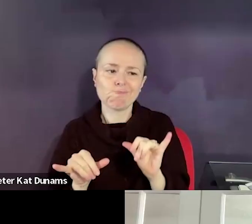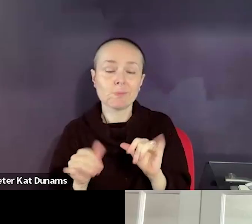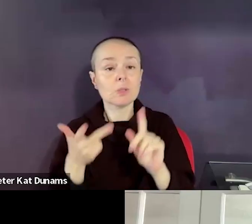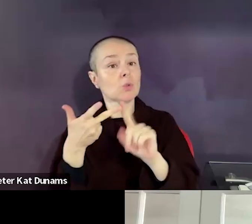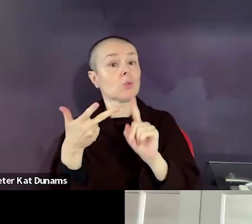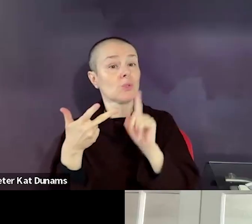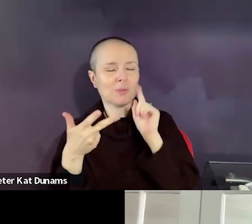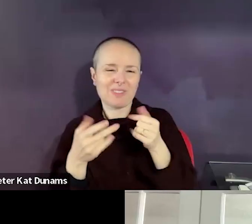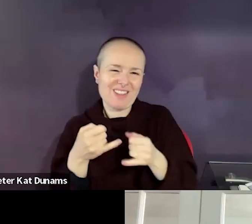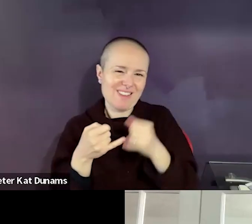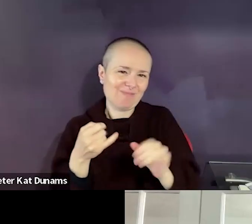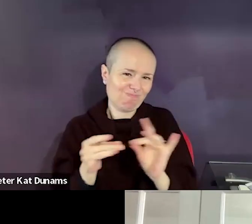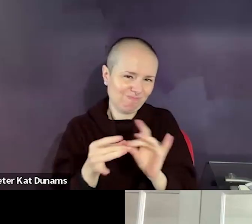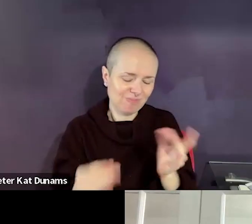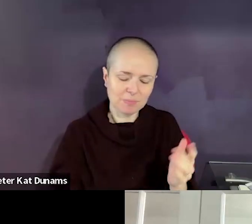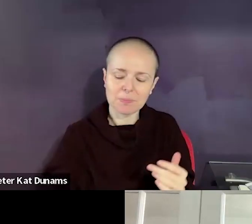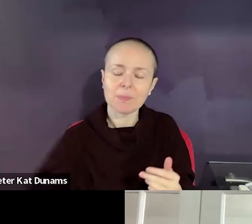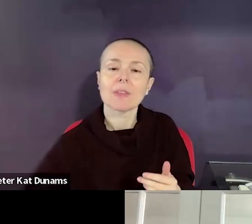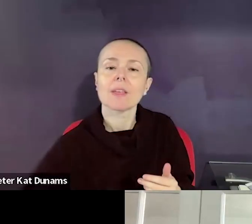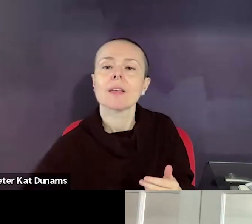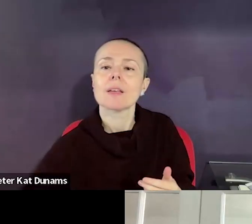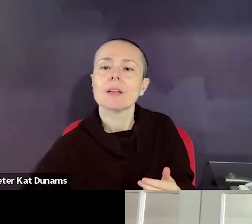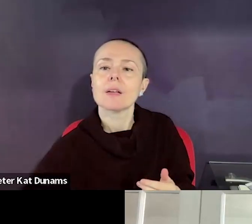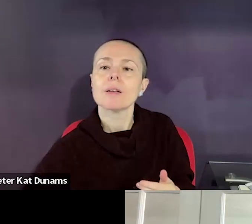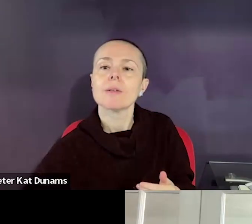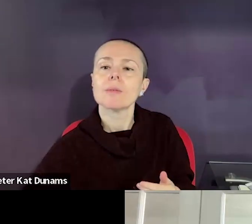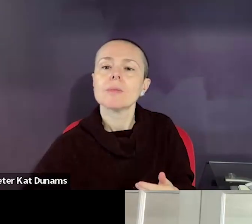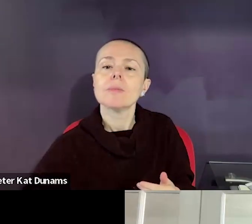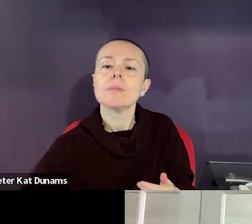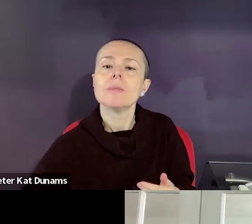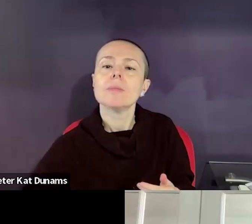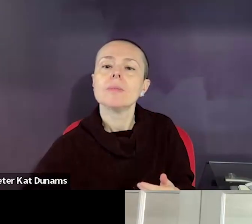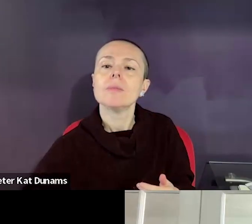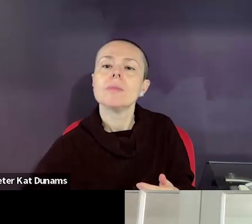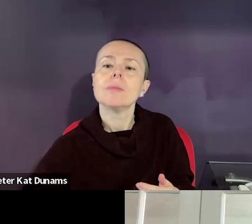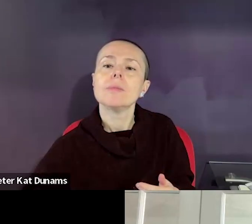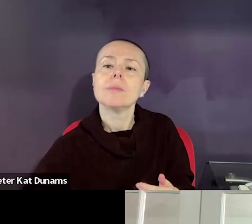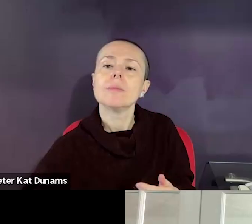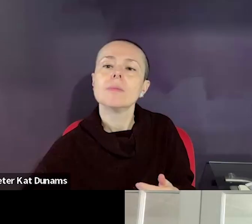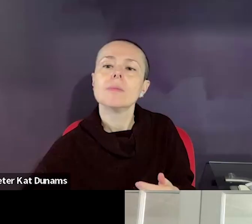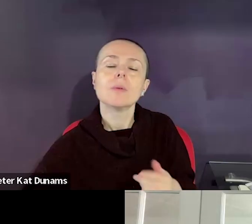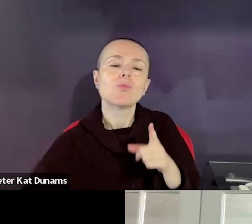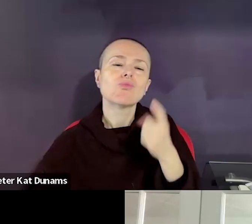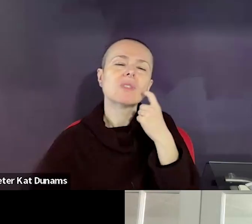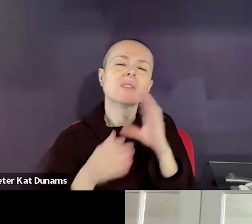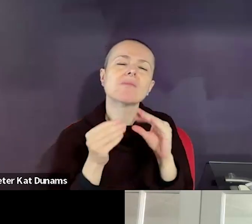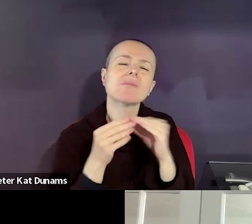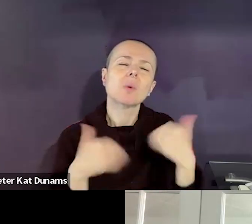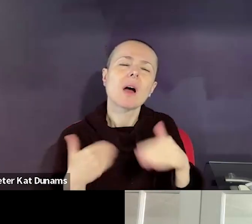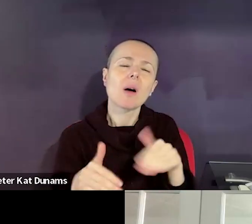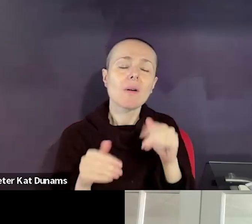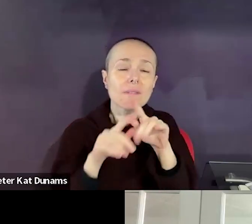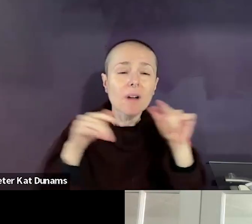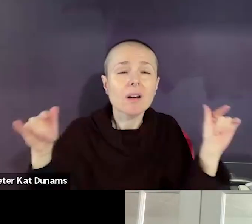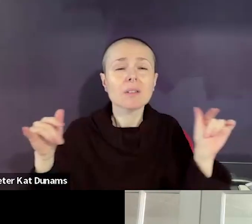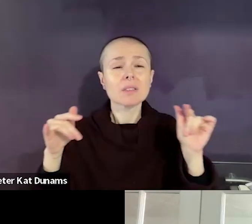just like close with is the vibrance and diversity that you talked about. For us to put Aruvu's not just on the New York City